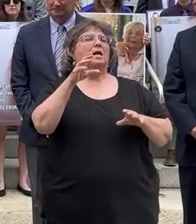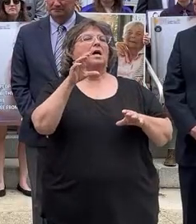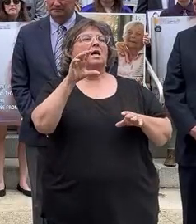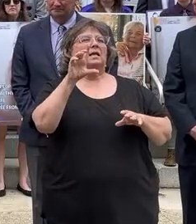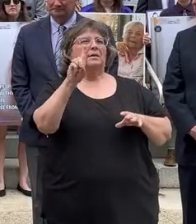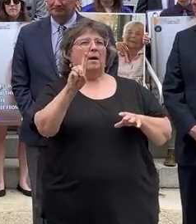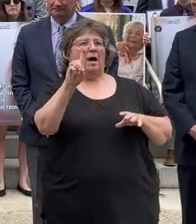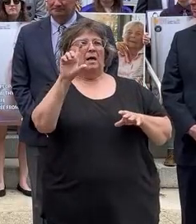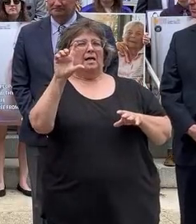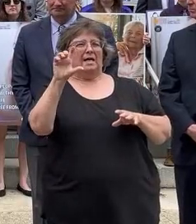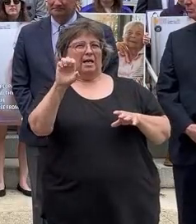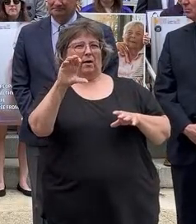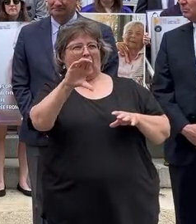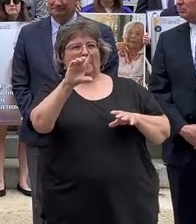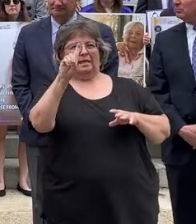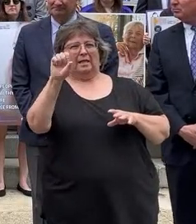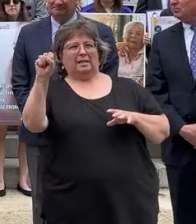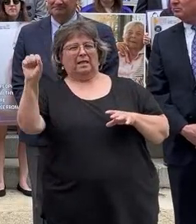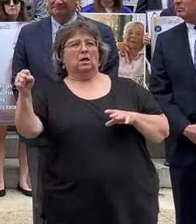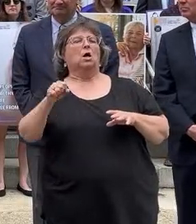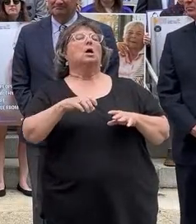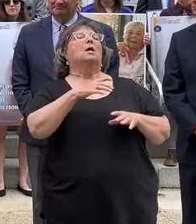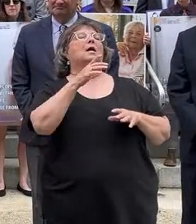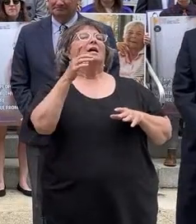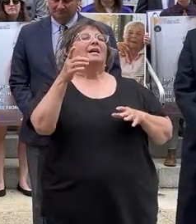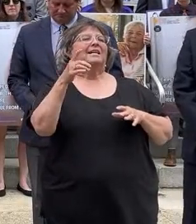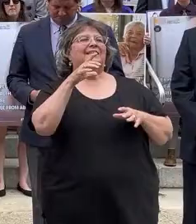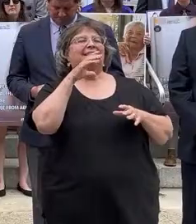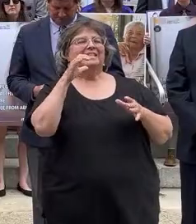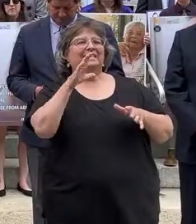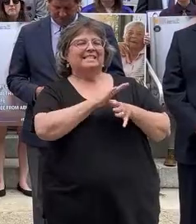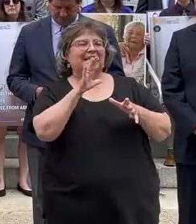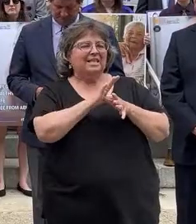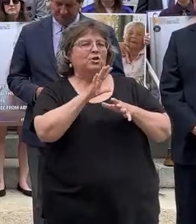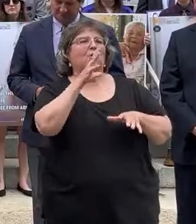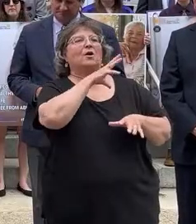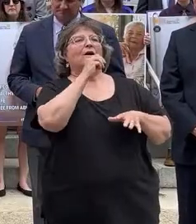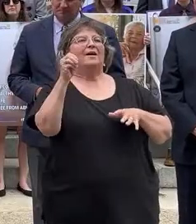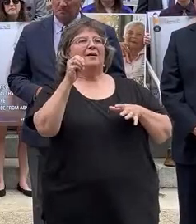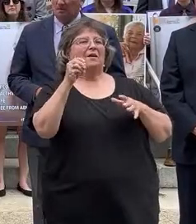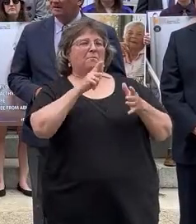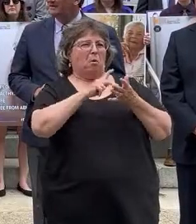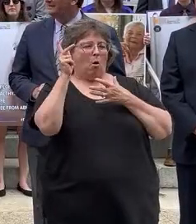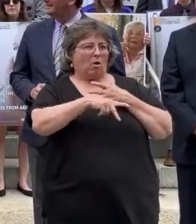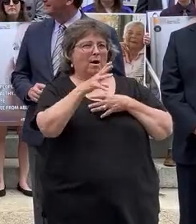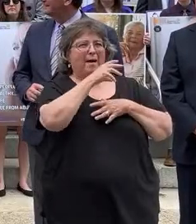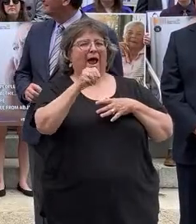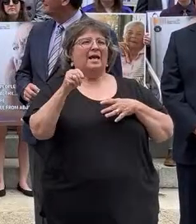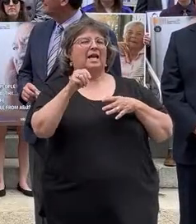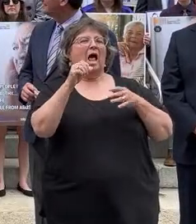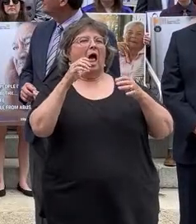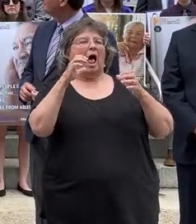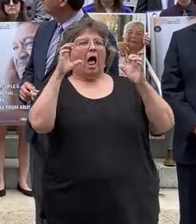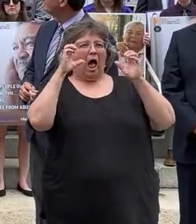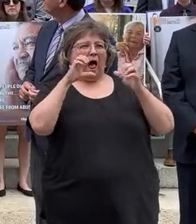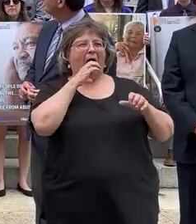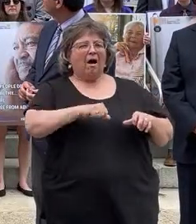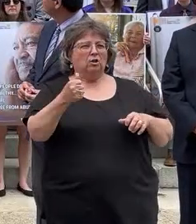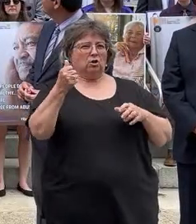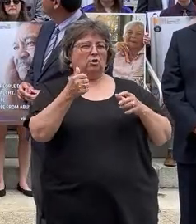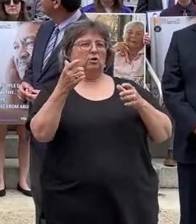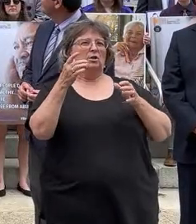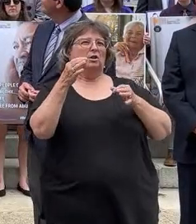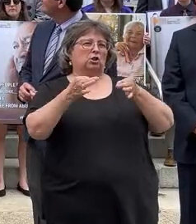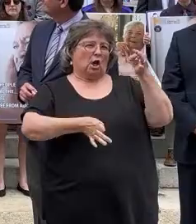Unit, the Erie County District Attorney, and the Center for Elder Law and Justice. The Department of Senior Services and